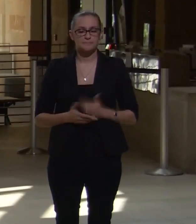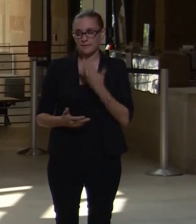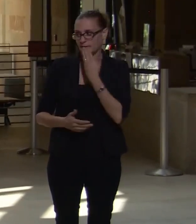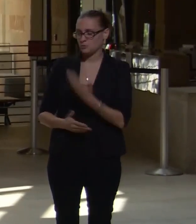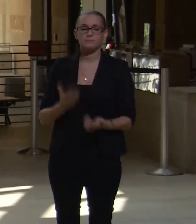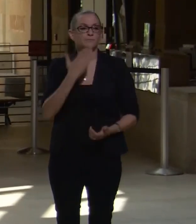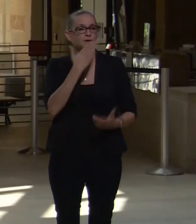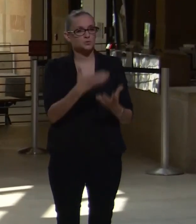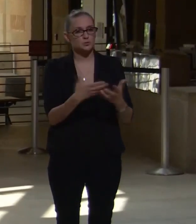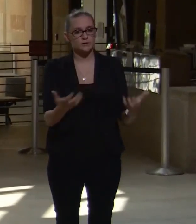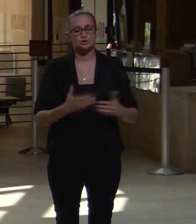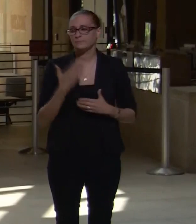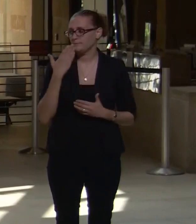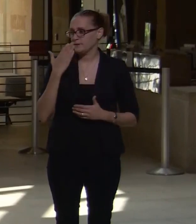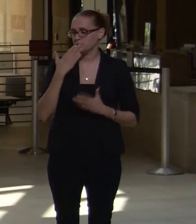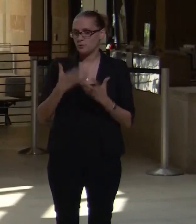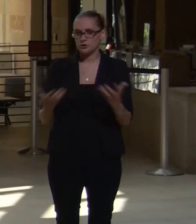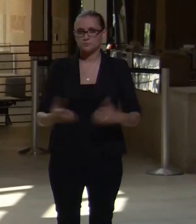Thank you so much.